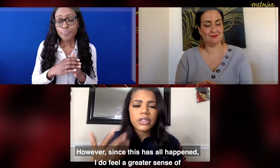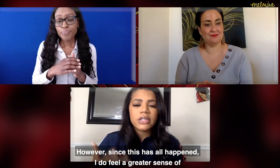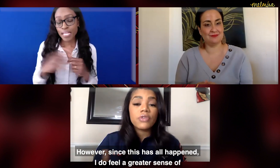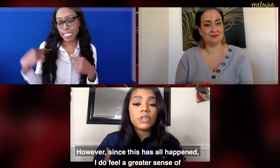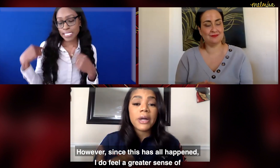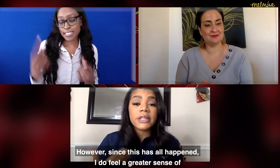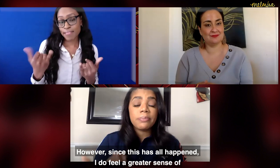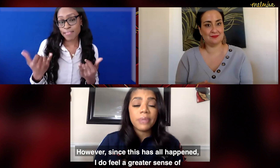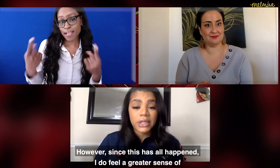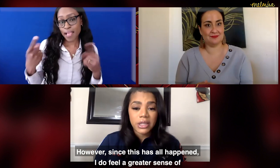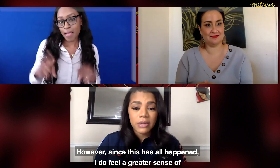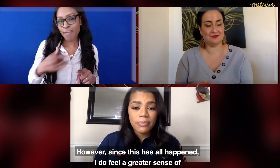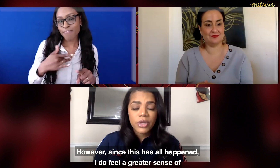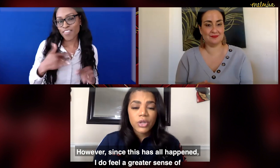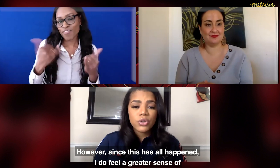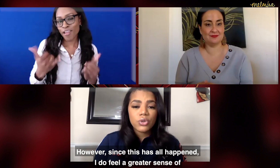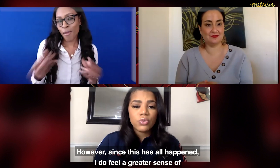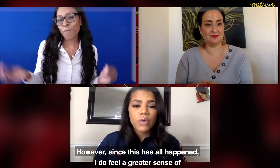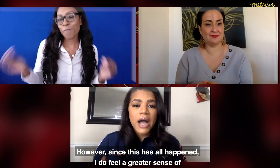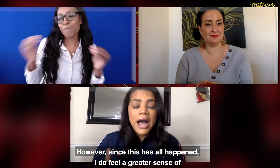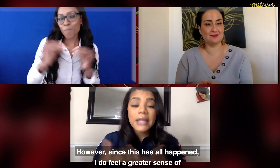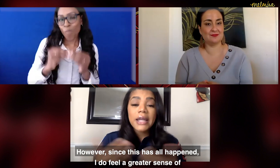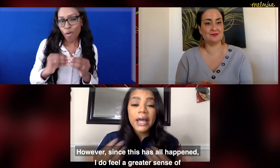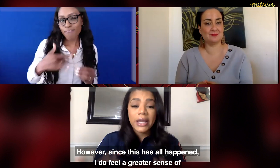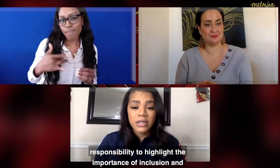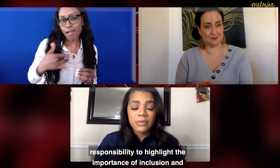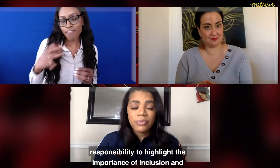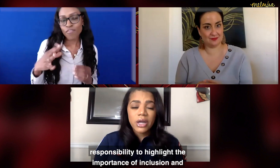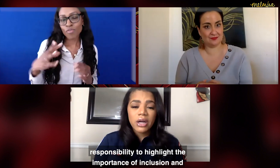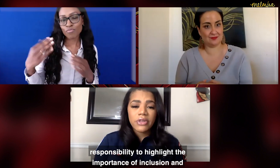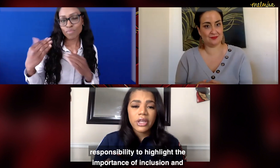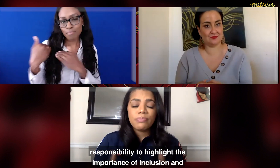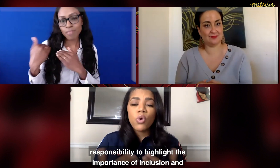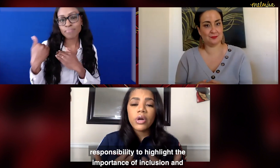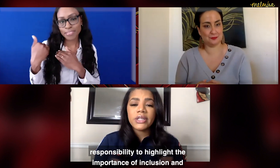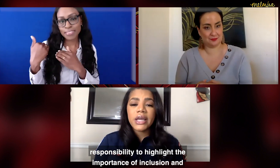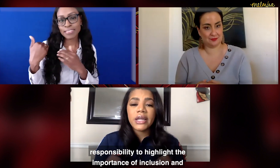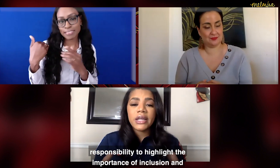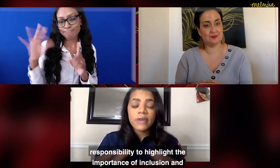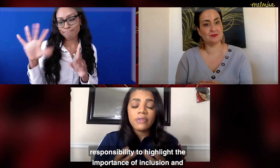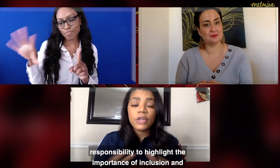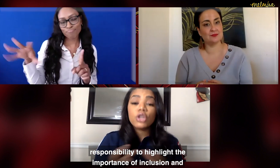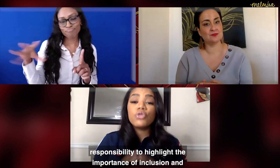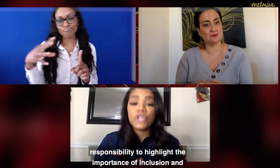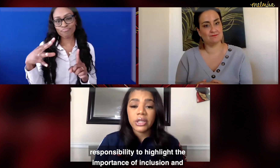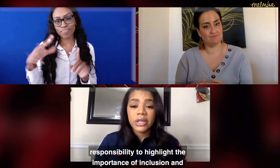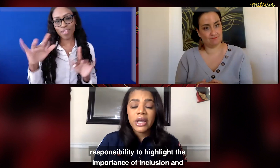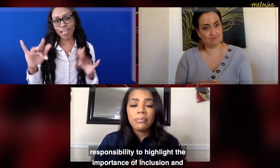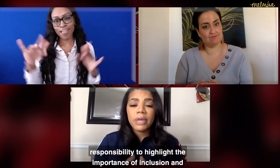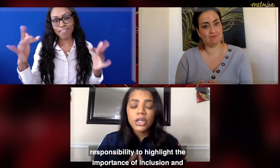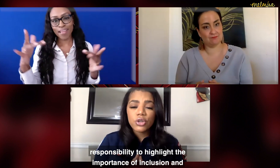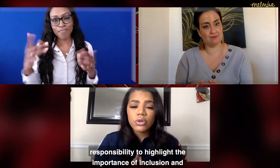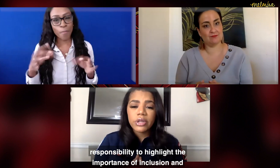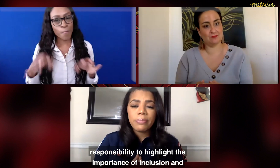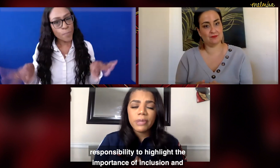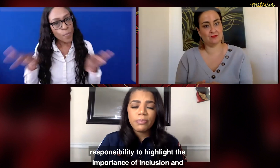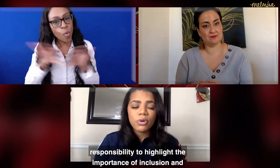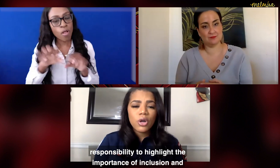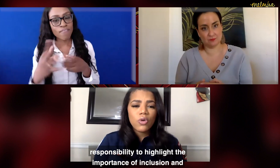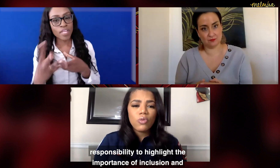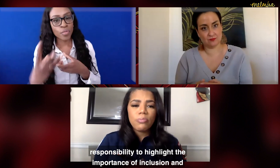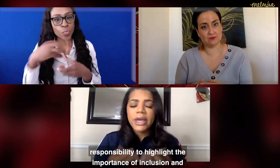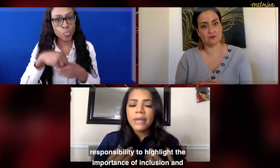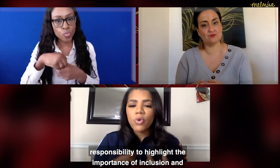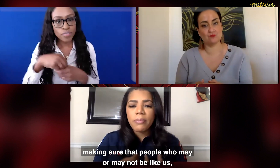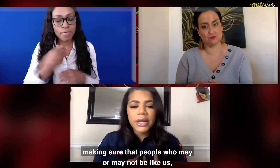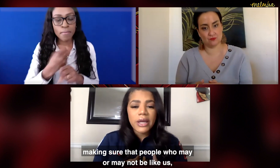greater sense of responsibility to highlight the importance of inclusion and making sure that people